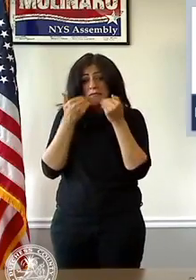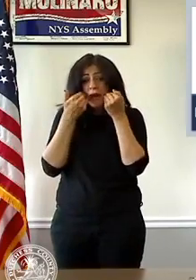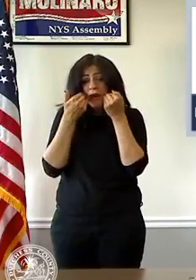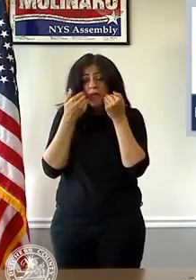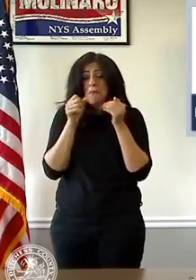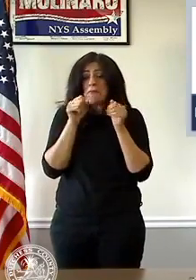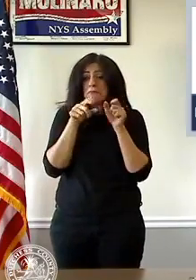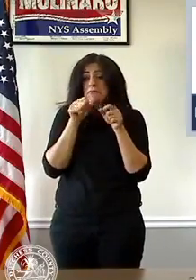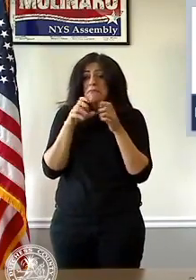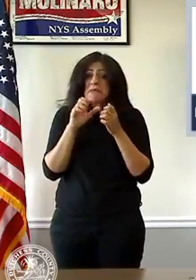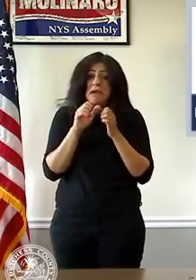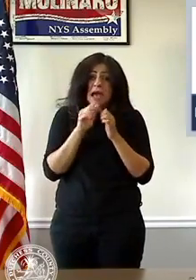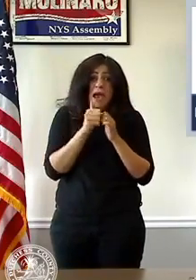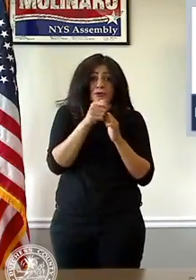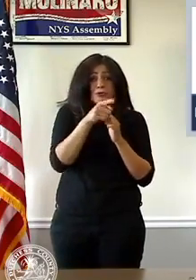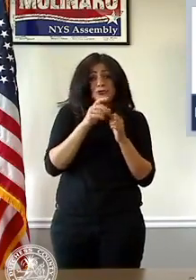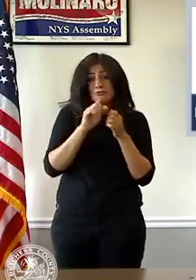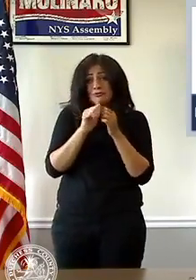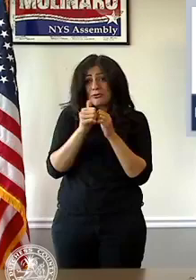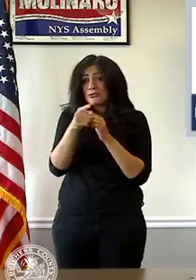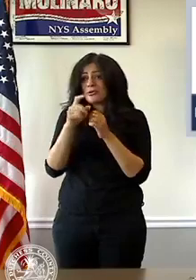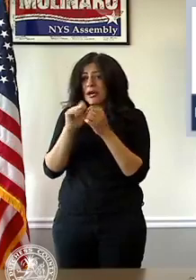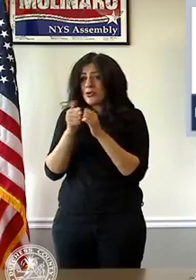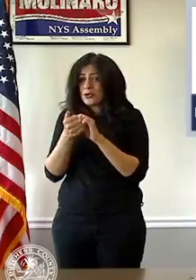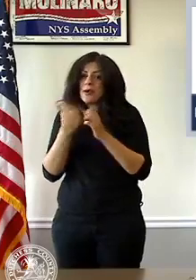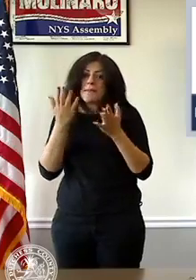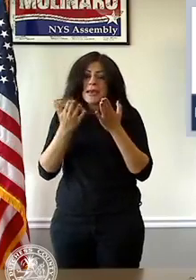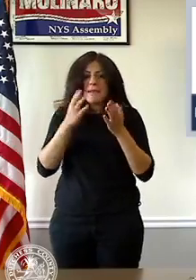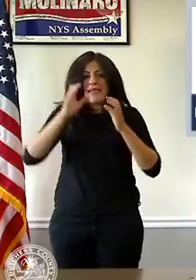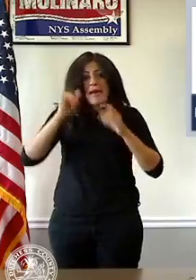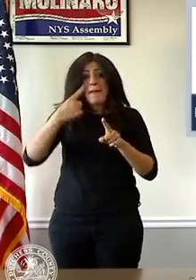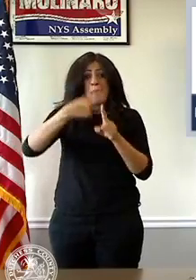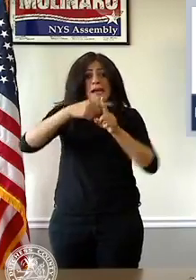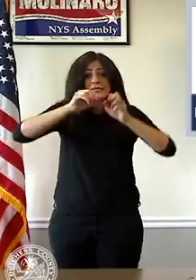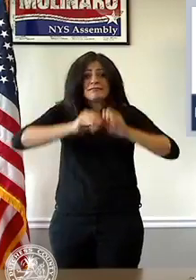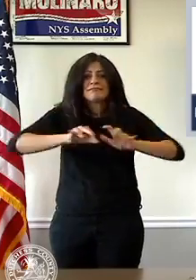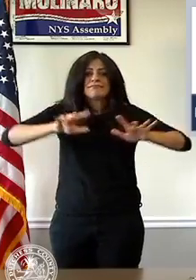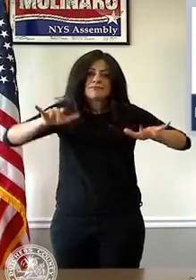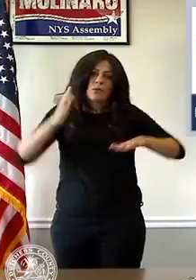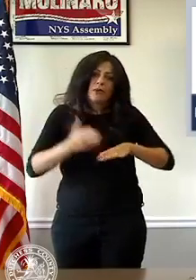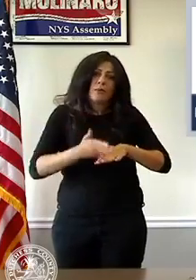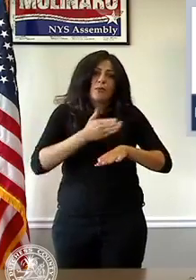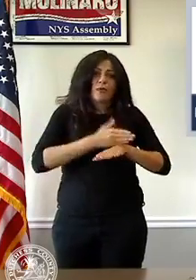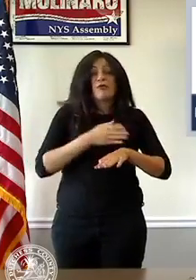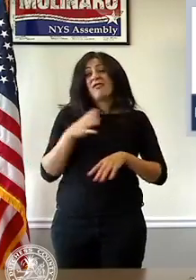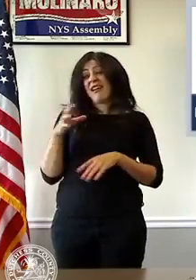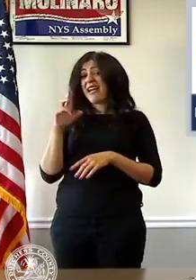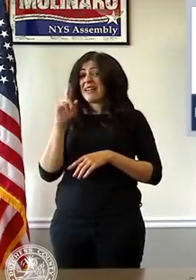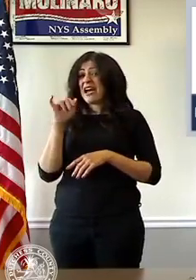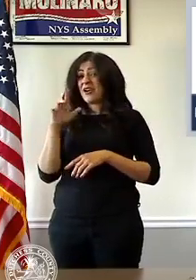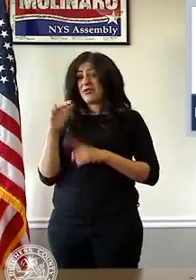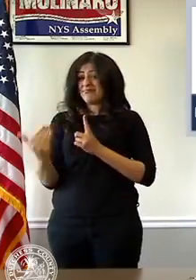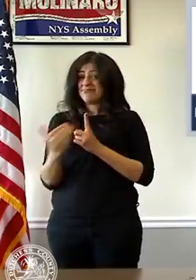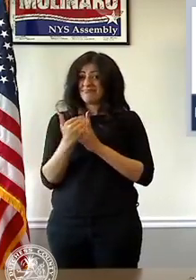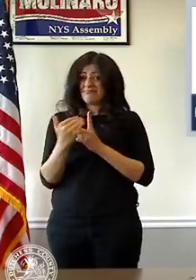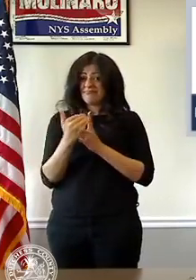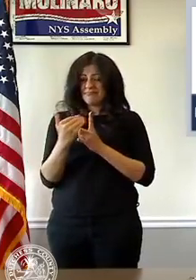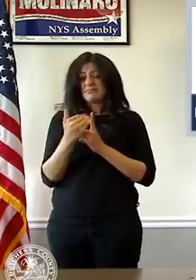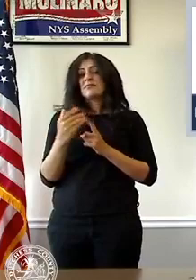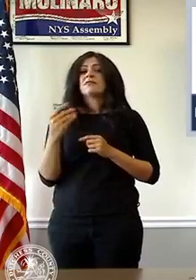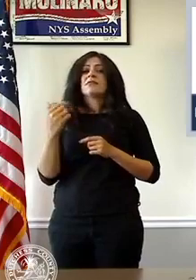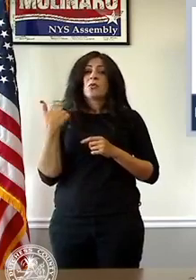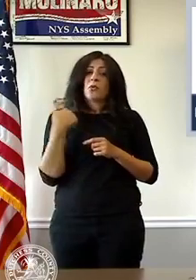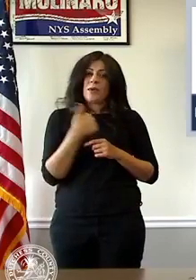you? Maybe, just maybe, it would get a little bit better. And as she reminded us, you just have to take the first